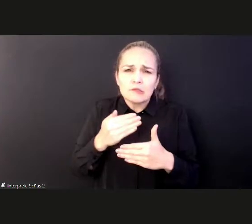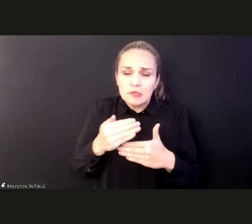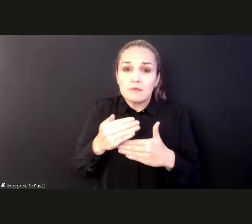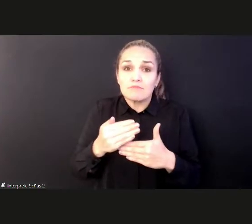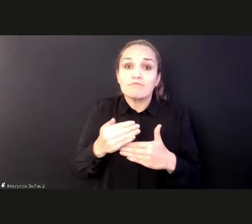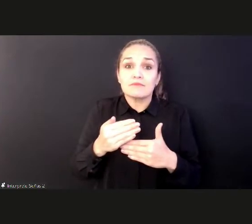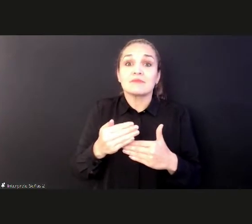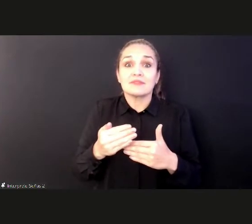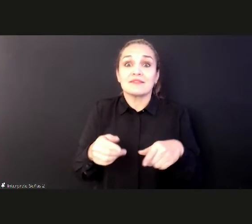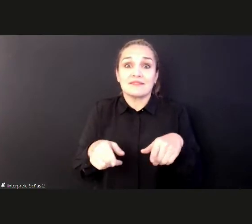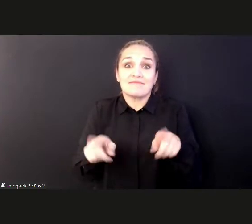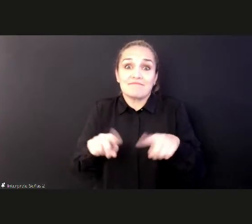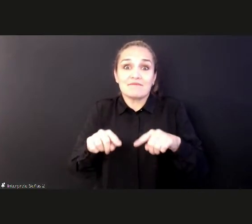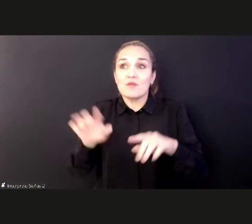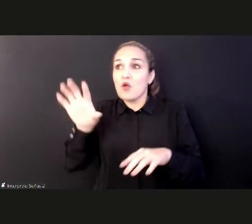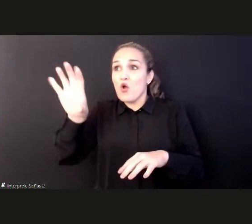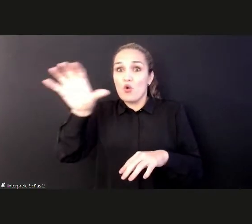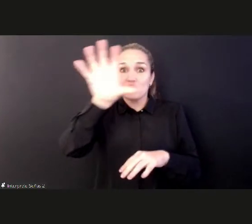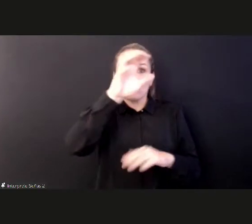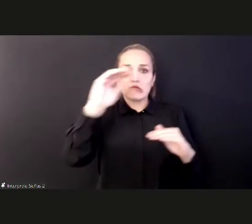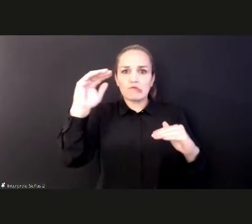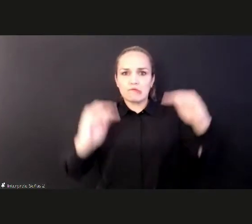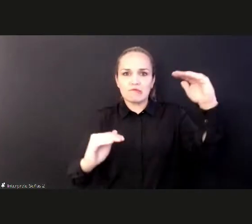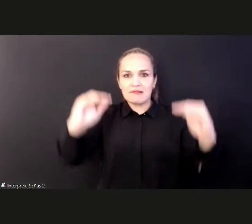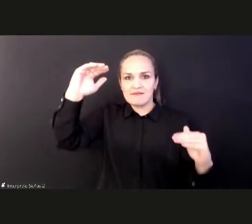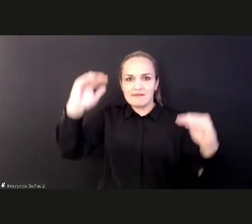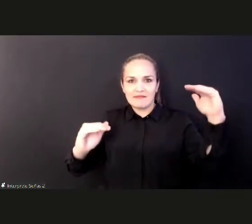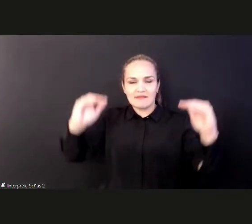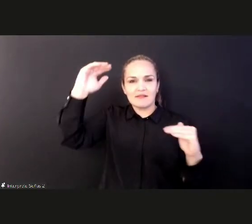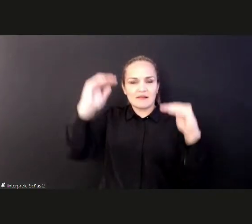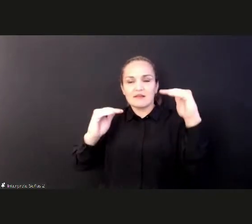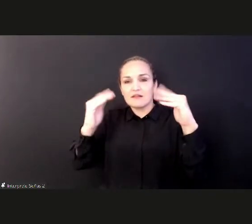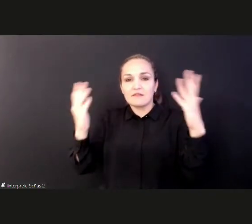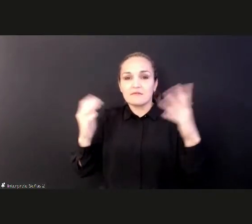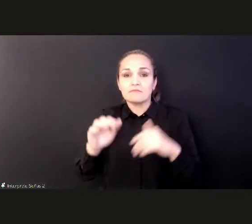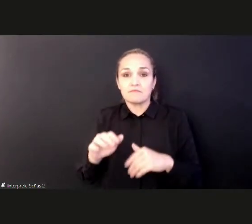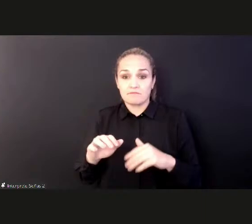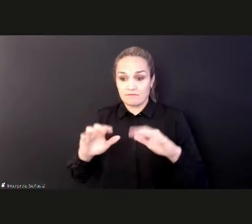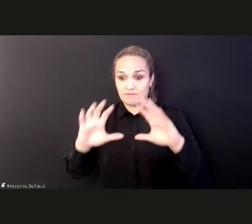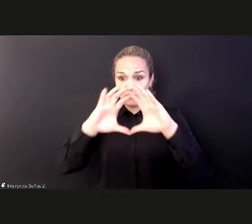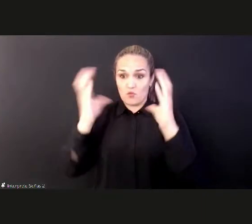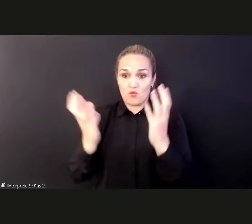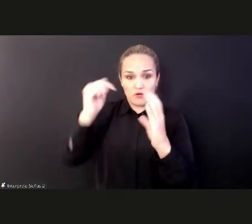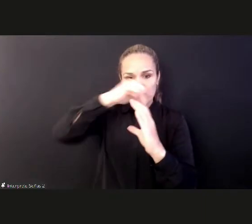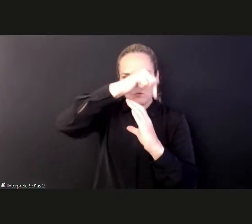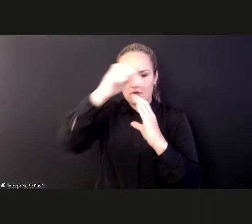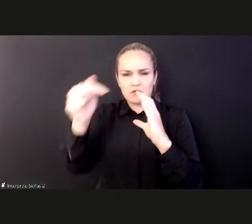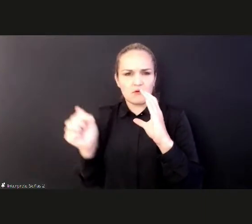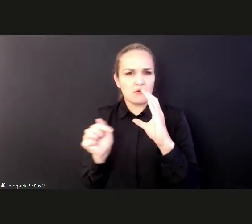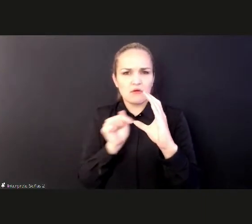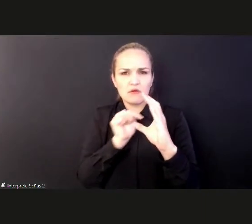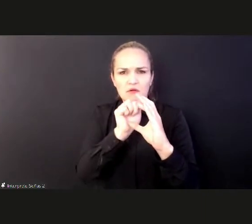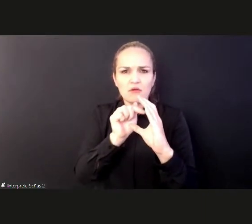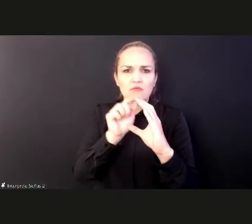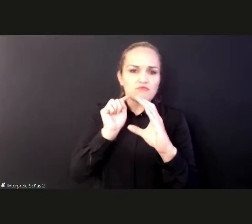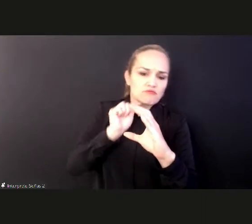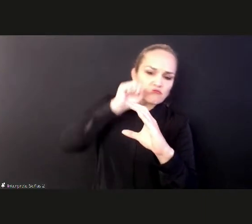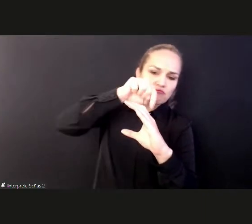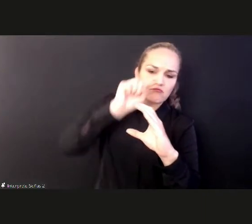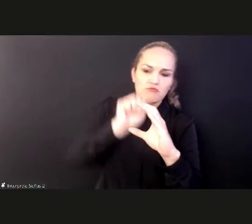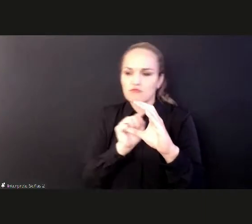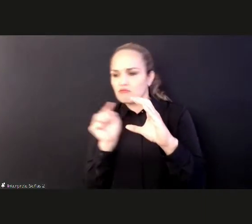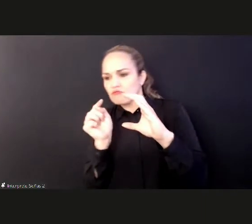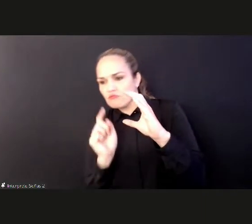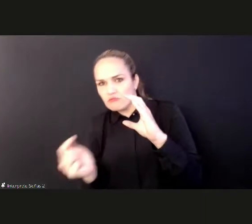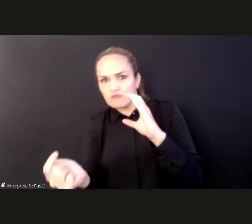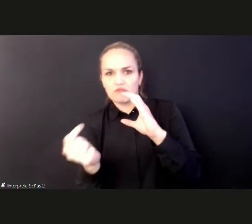have remained open throughout the pandemic or made announcements in advance of key tourism periods, and those destinations that kept travel